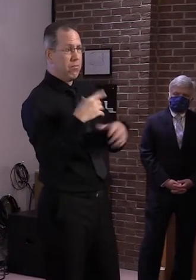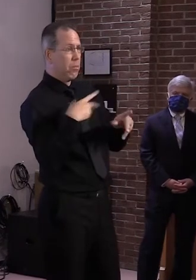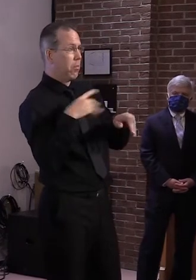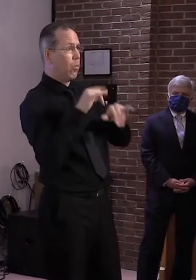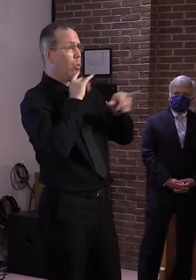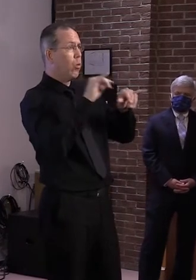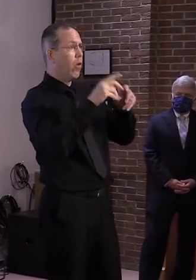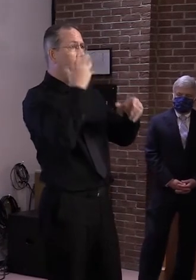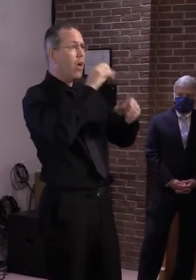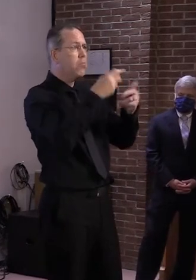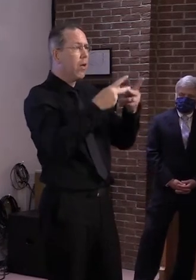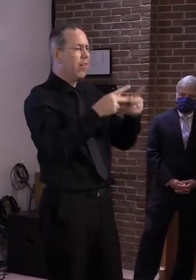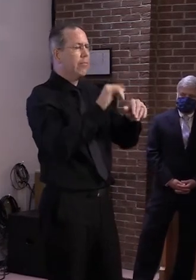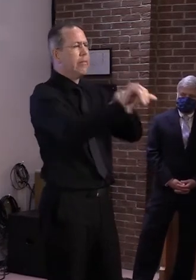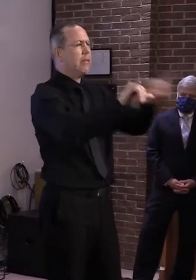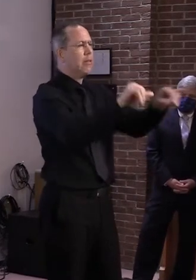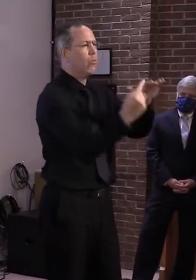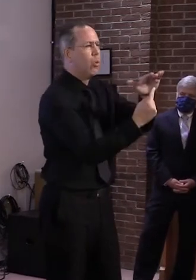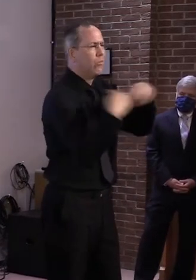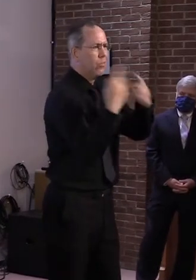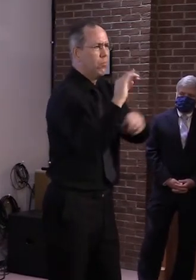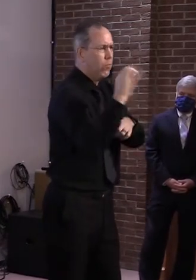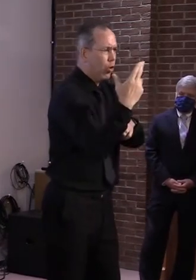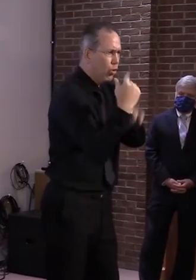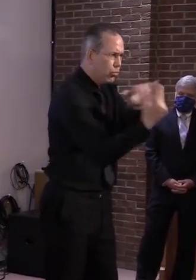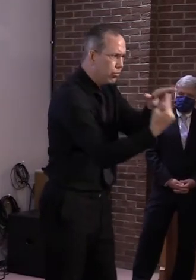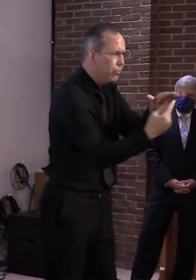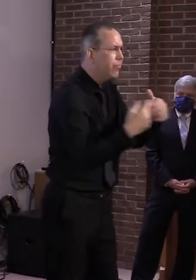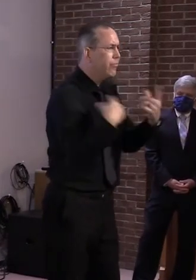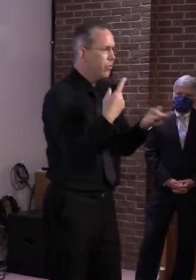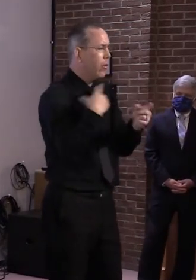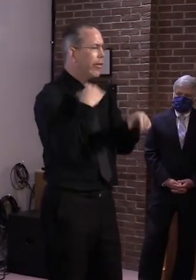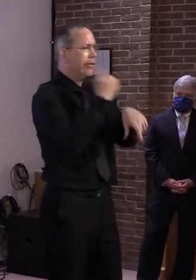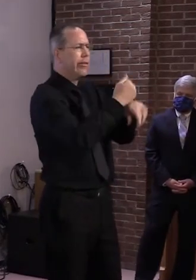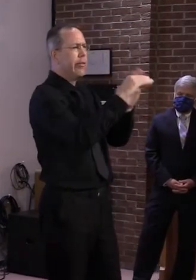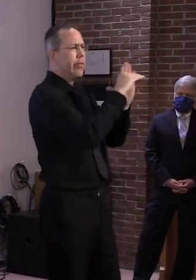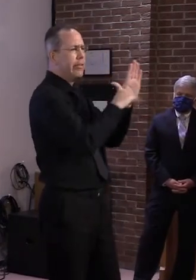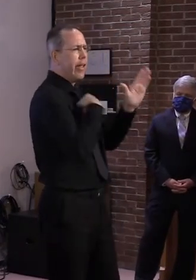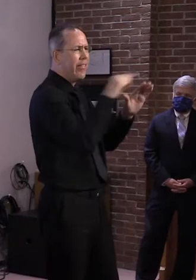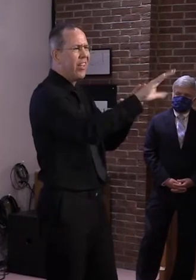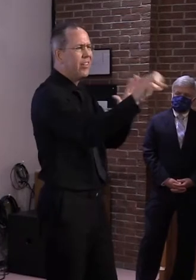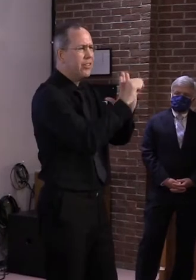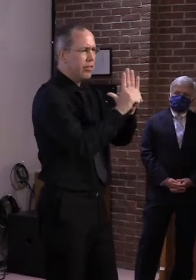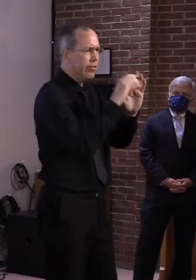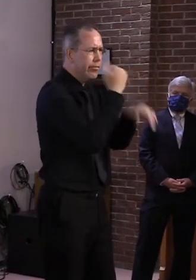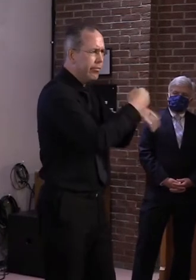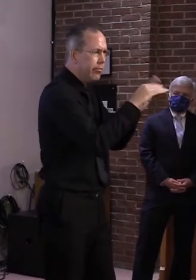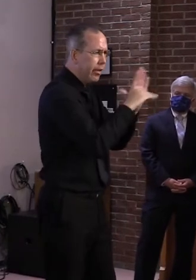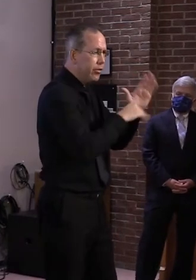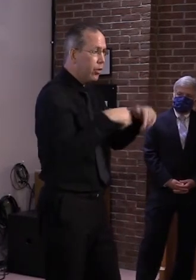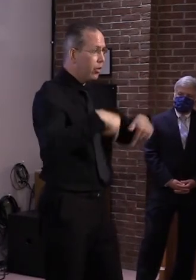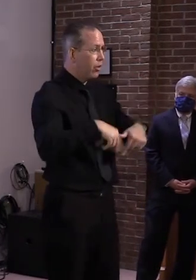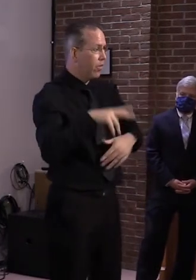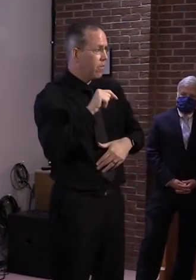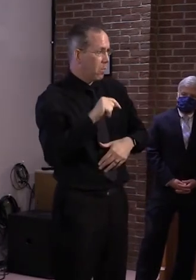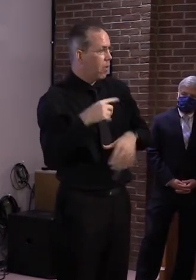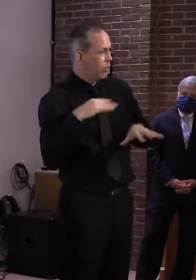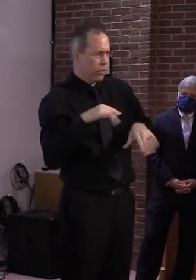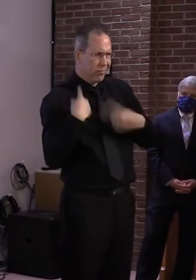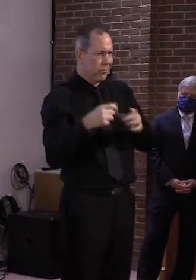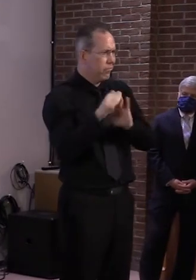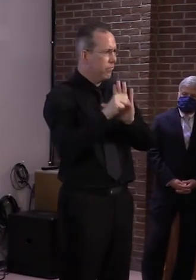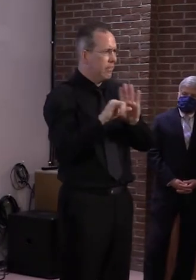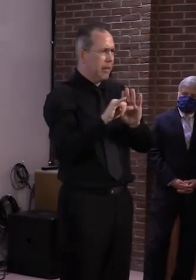fact, the states that we even outline where we're allowing them to come in, different counties within the